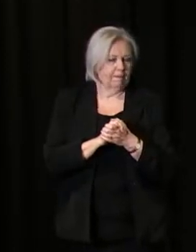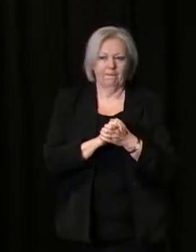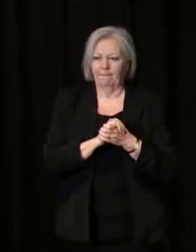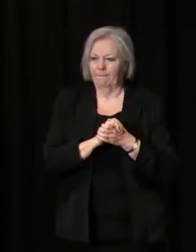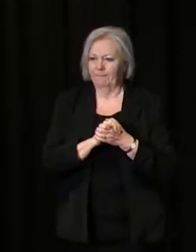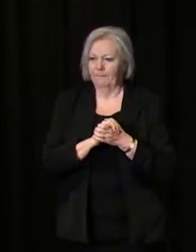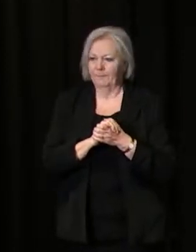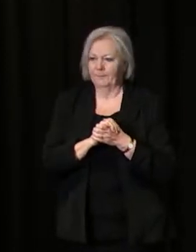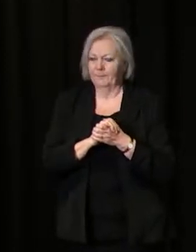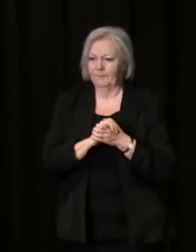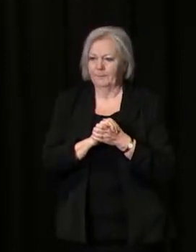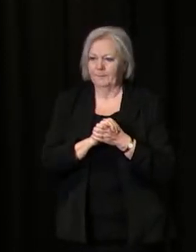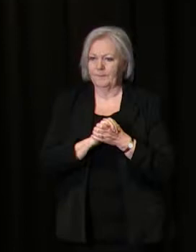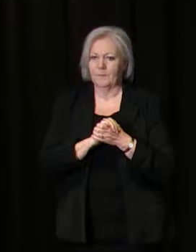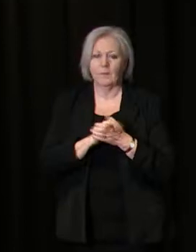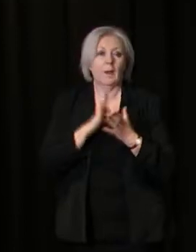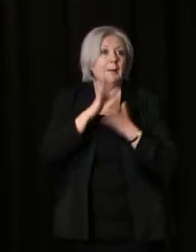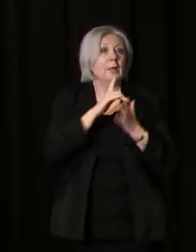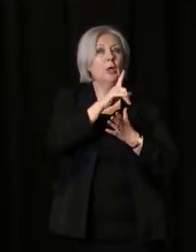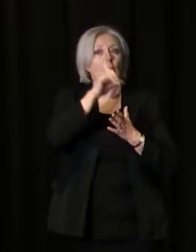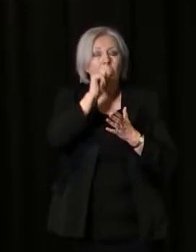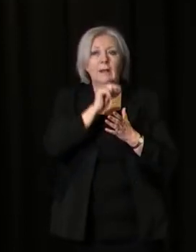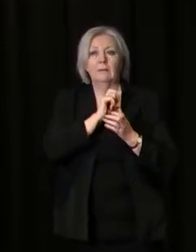unvaccinated? Well, you can go and buy food,